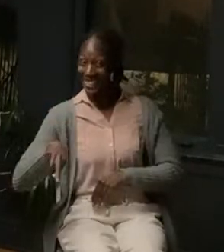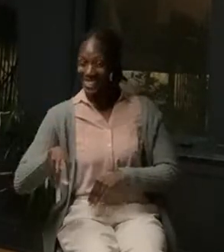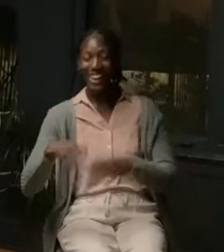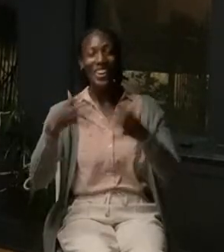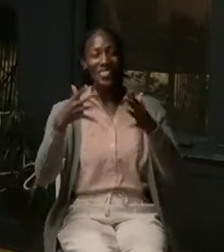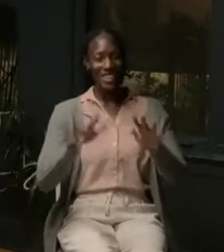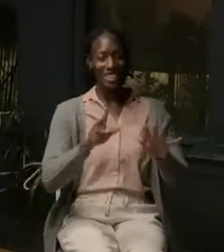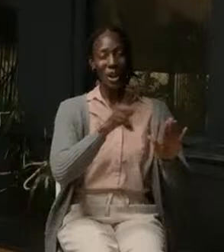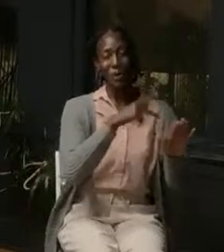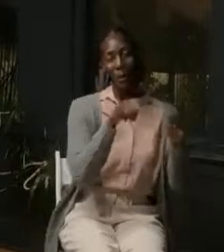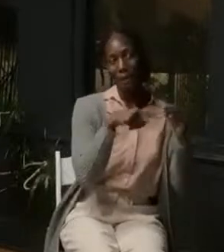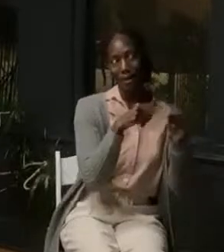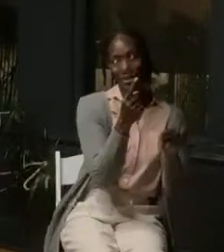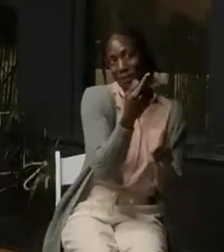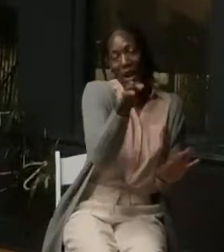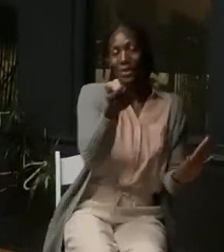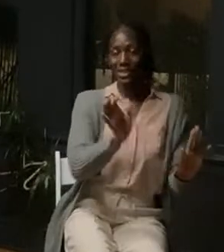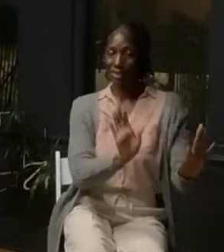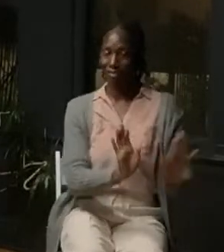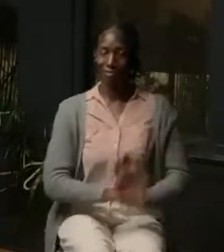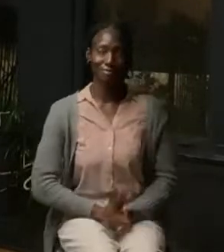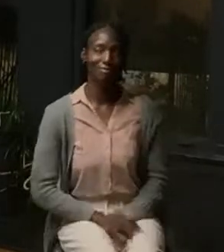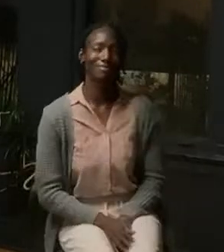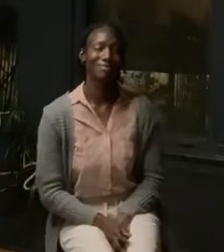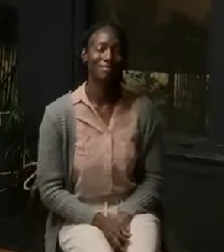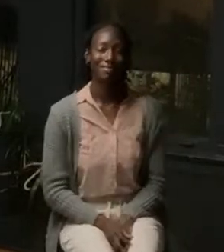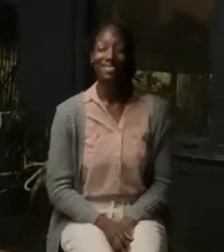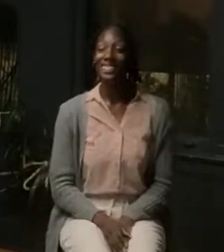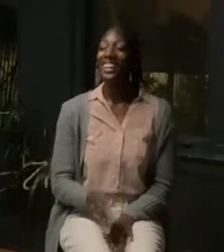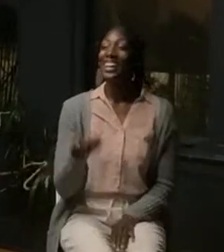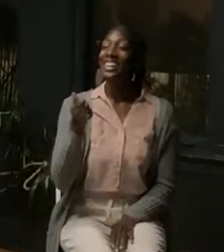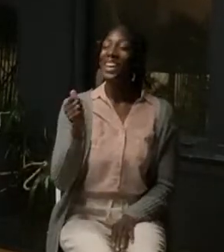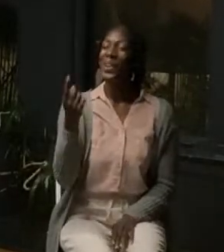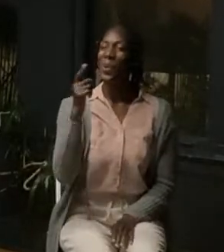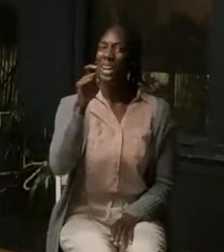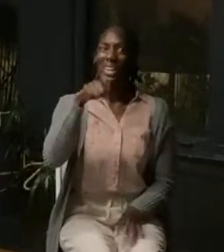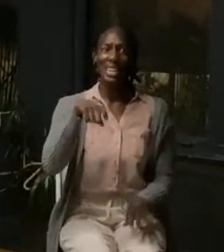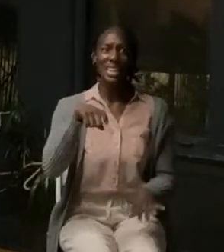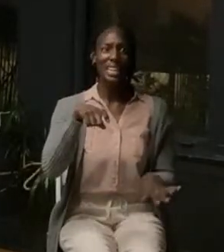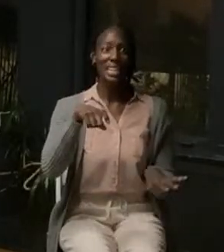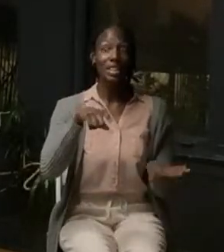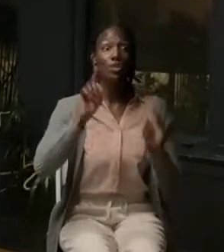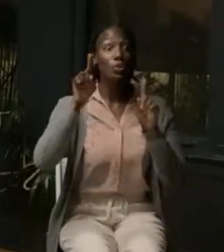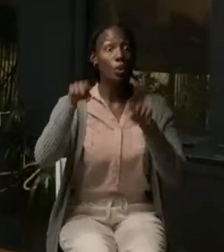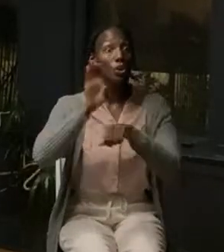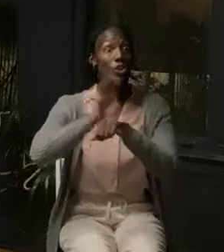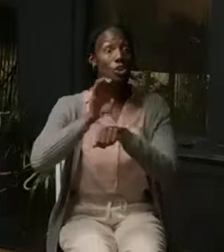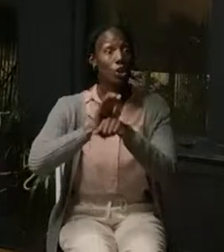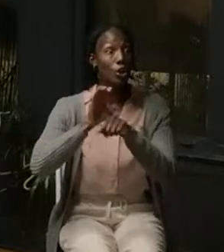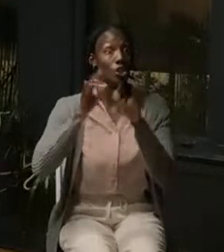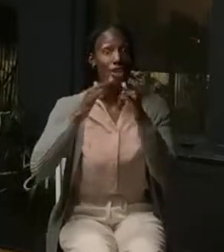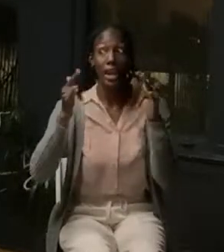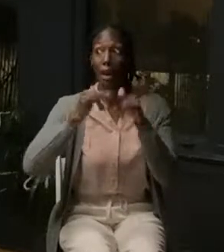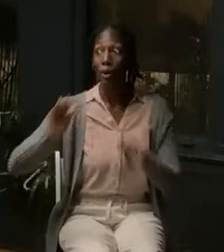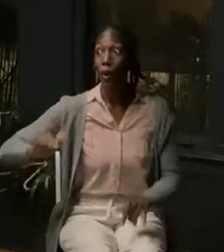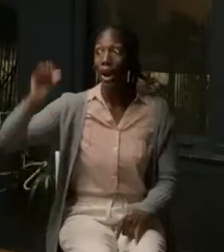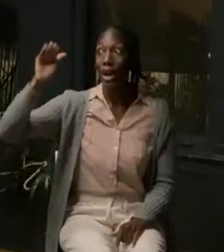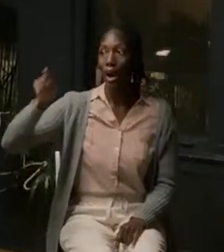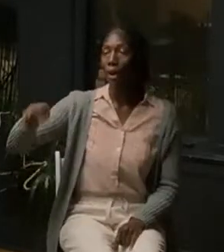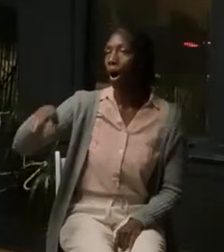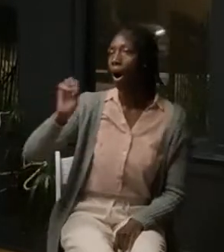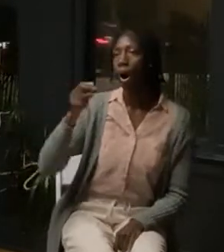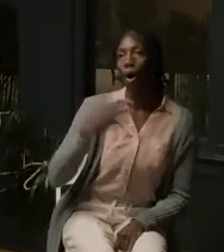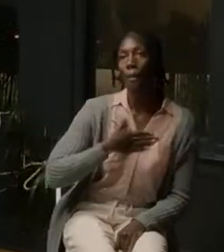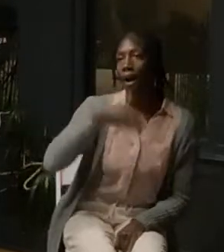poem about something else. All right? Did anyone have to go to church camp when they were growing up? Oh my God.